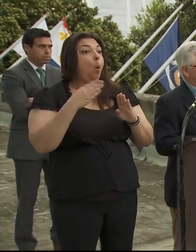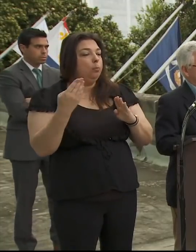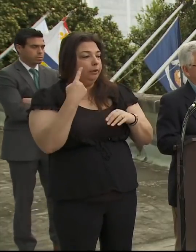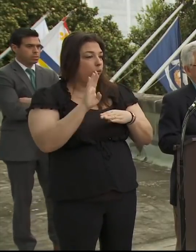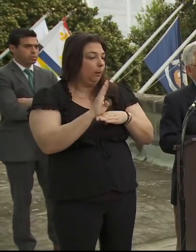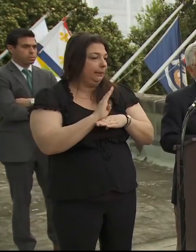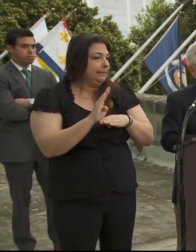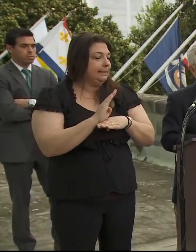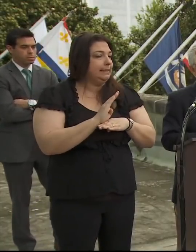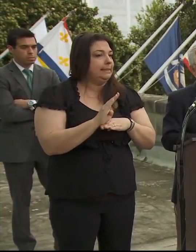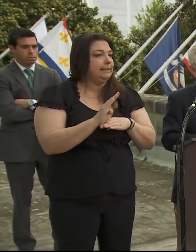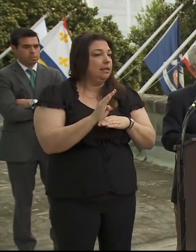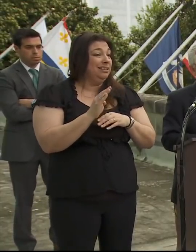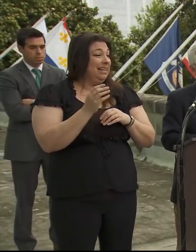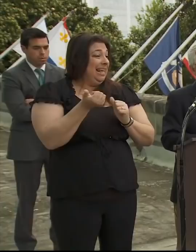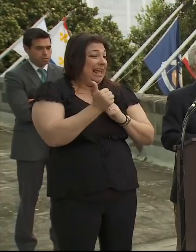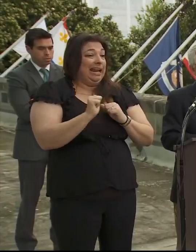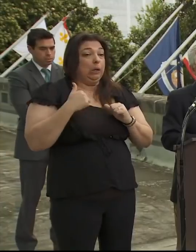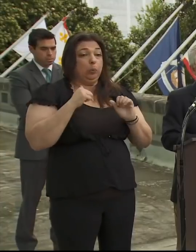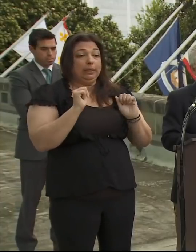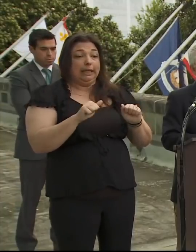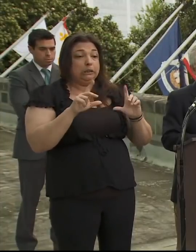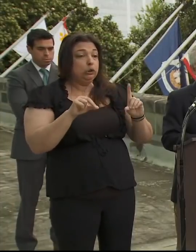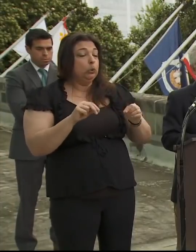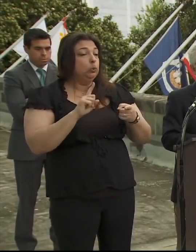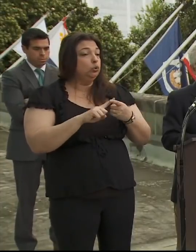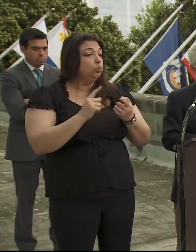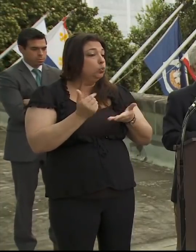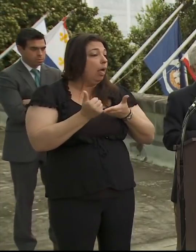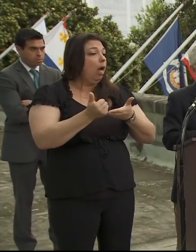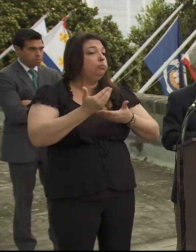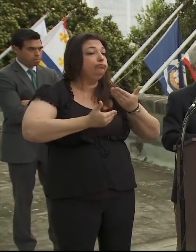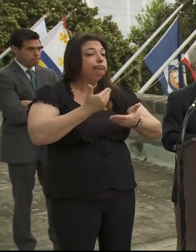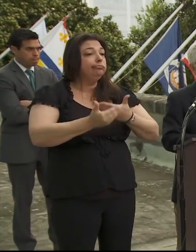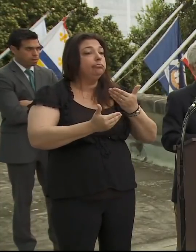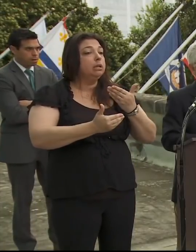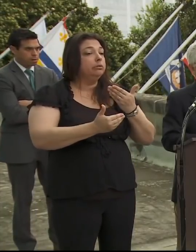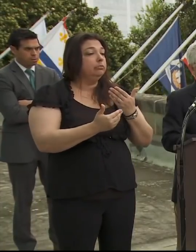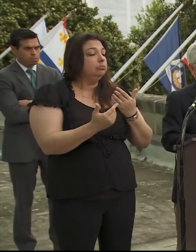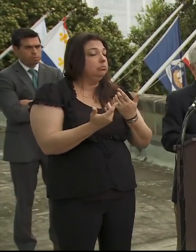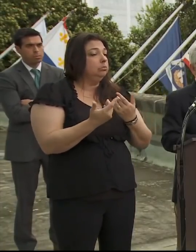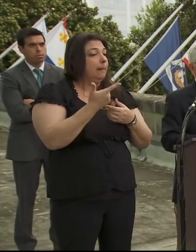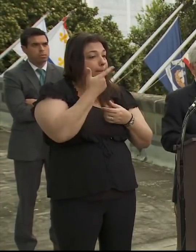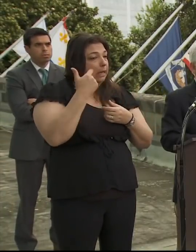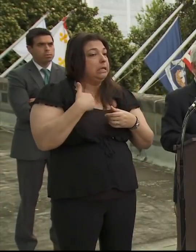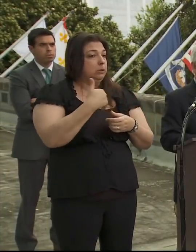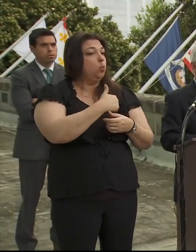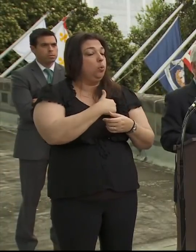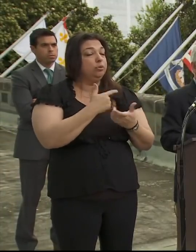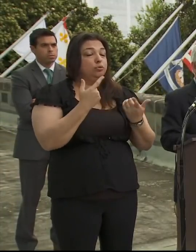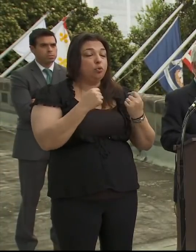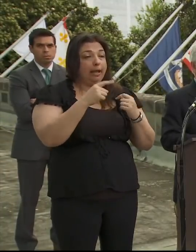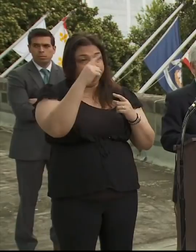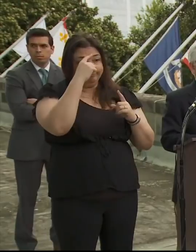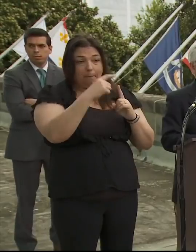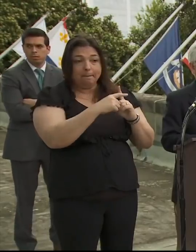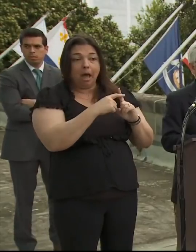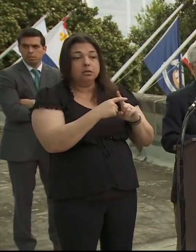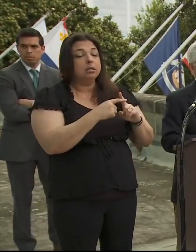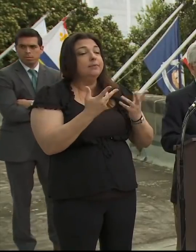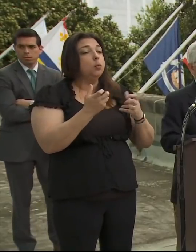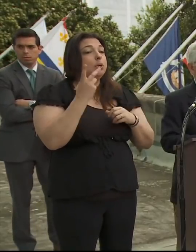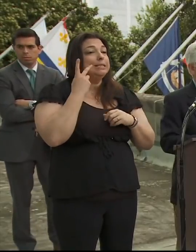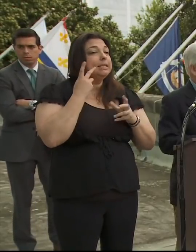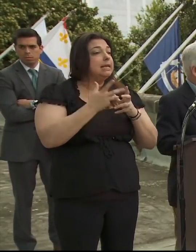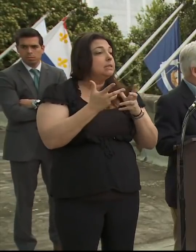that that we can do to keep them moving in a positive direction, because we are staying positive, and we want to